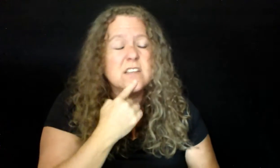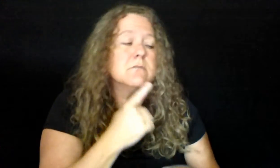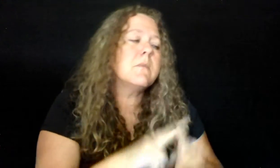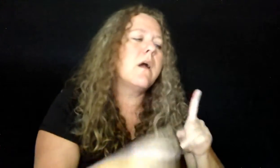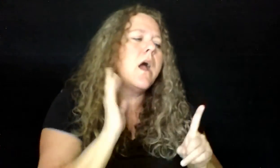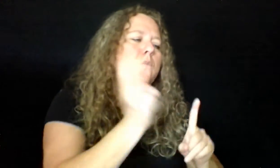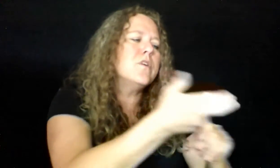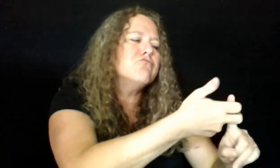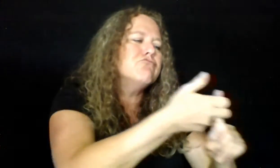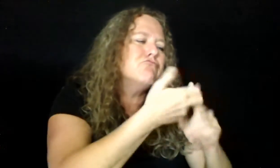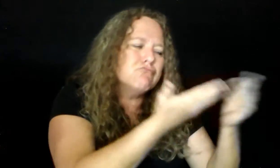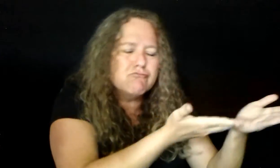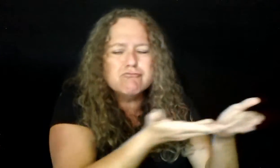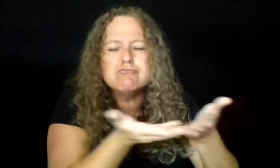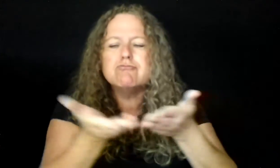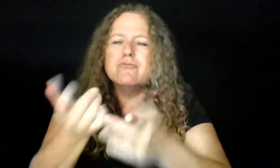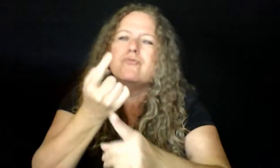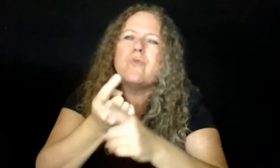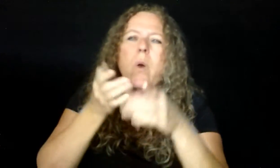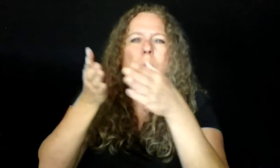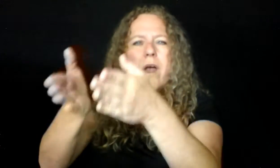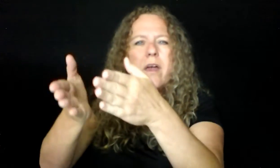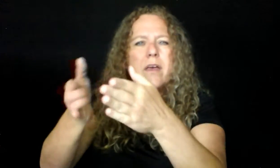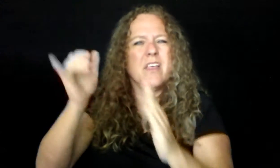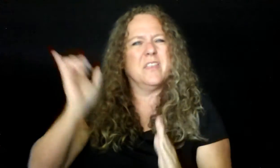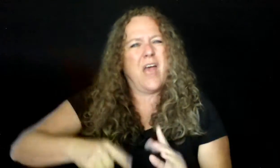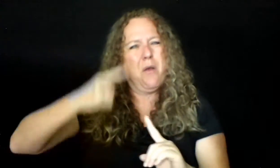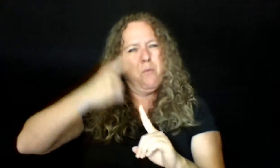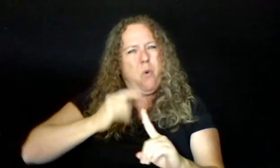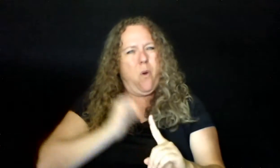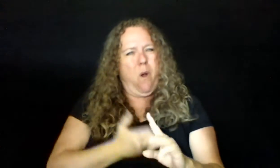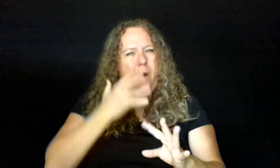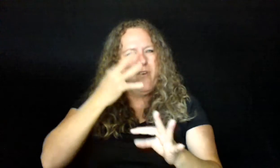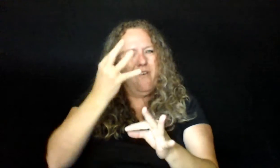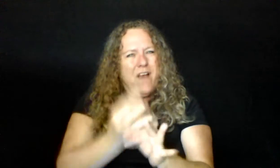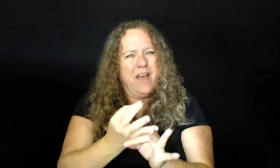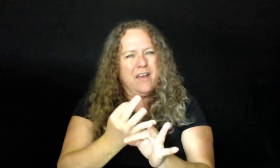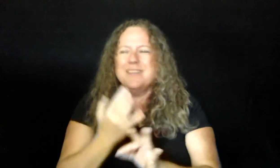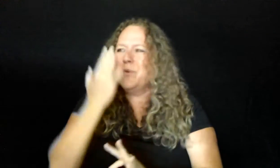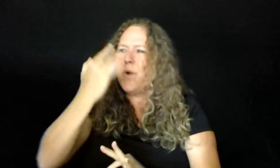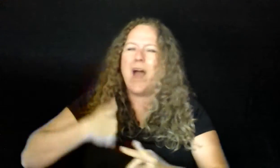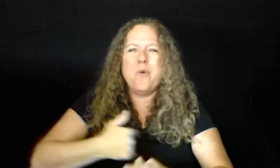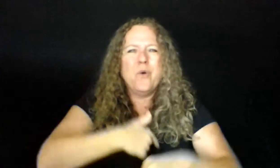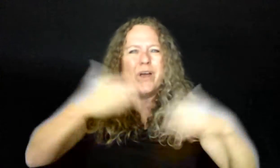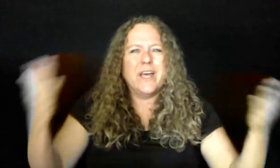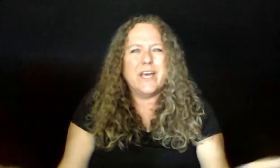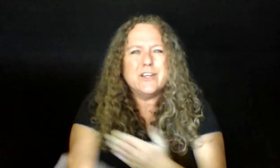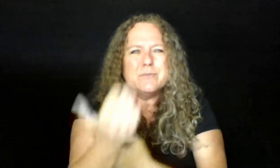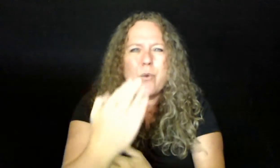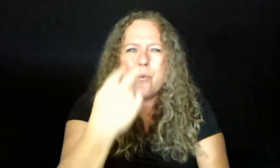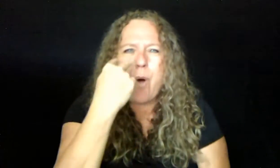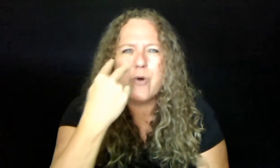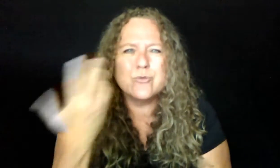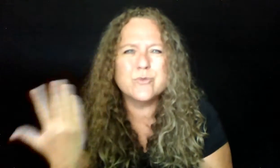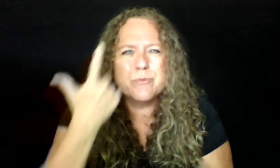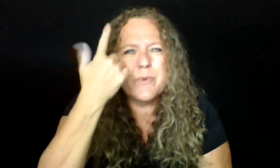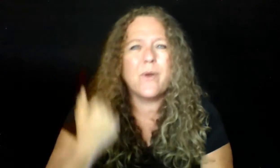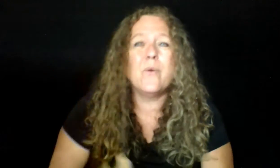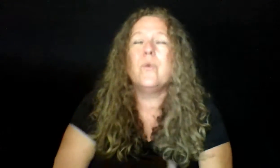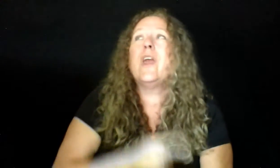truth of our faith. It's the whole reason we're here this morning, because we are people who are redeemed by God. No matter how far off we've gotten, whether